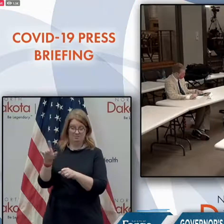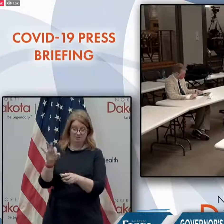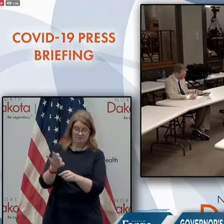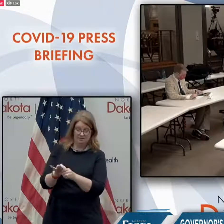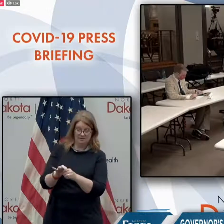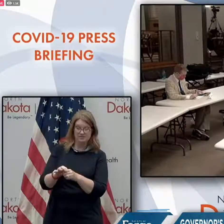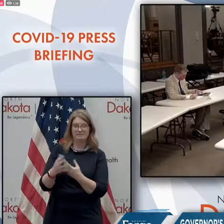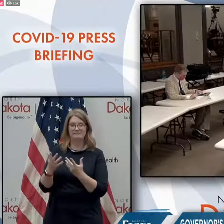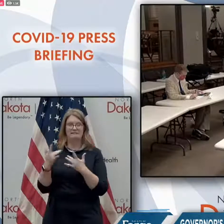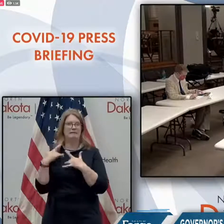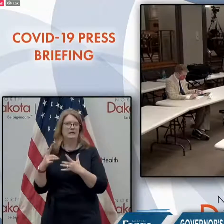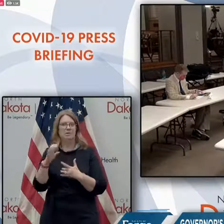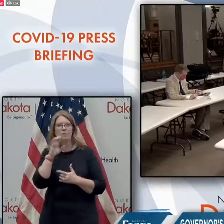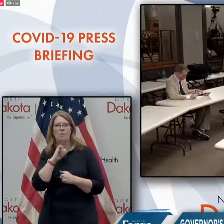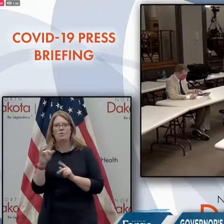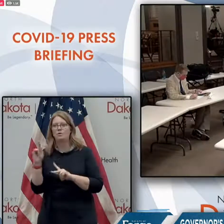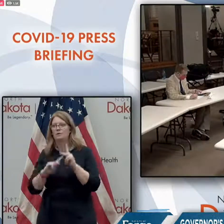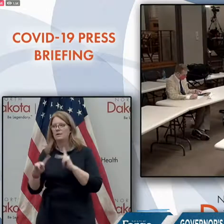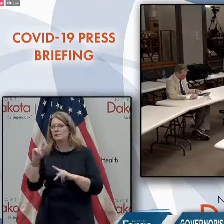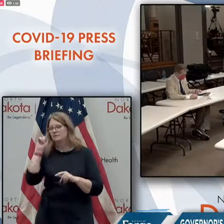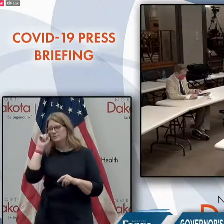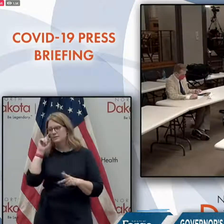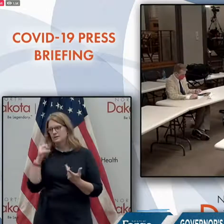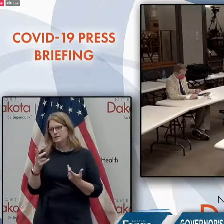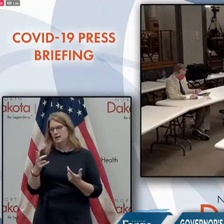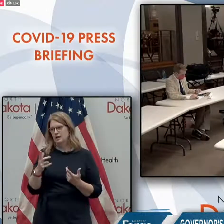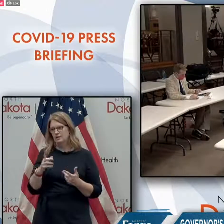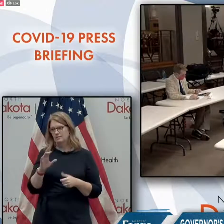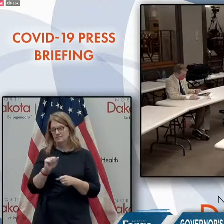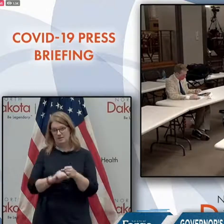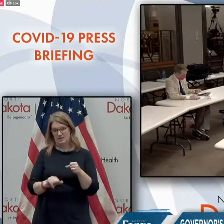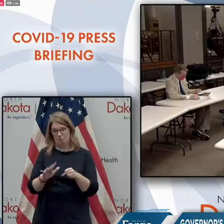flu and coronavirus could be circulating in early November?